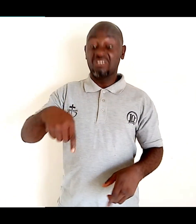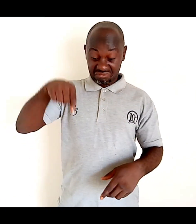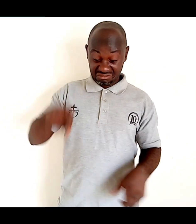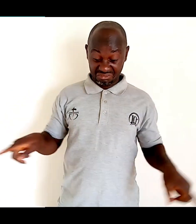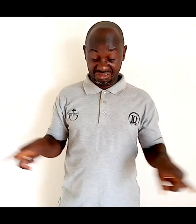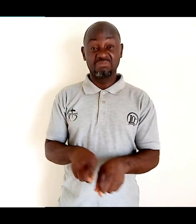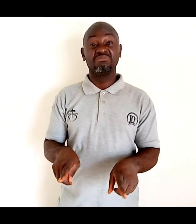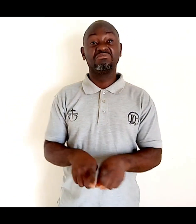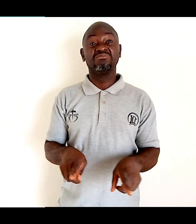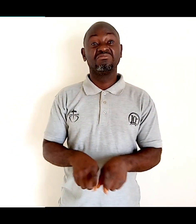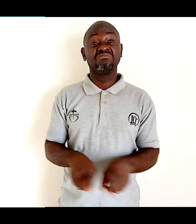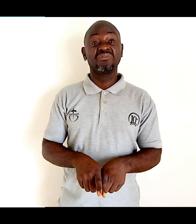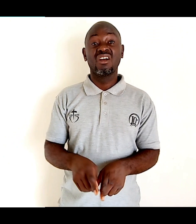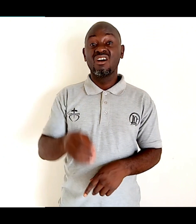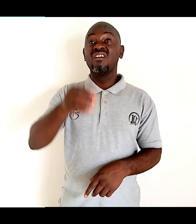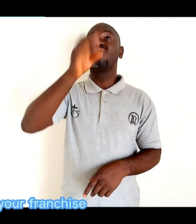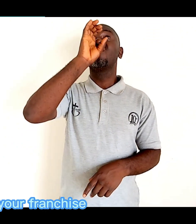better.